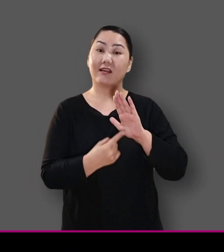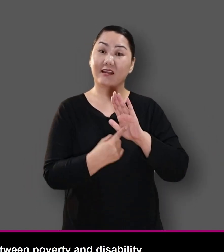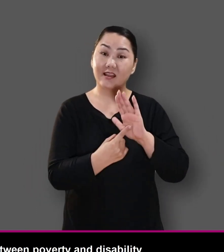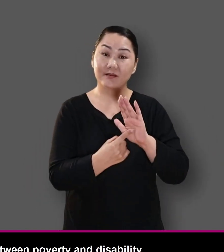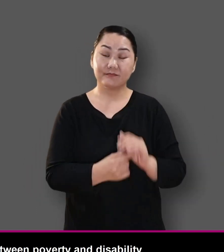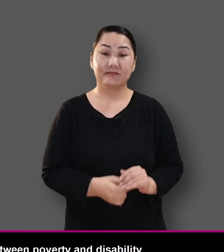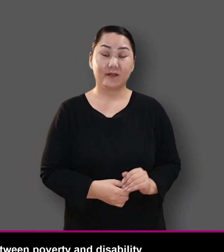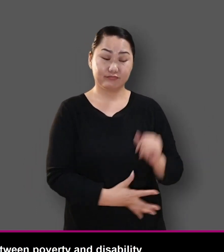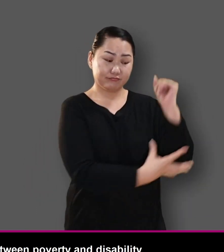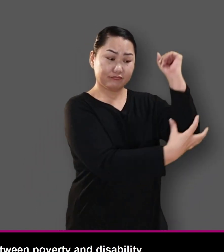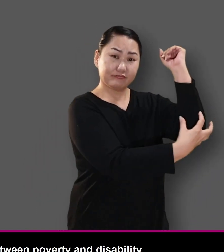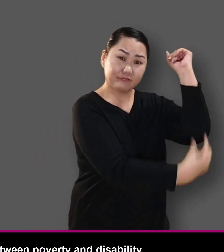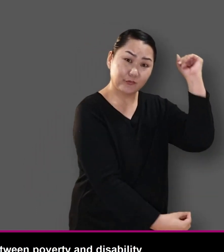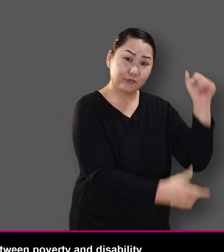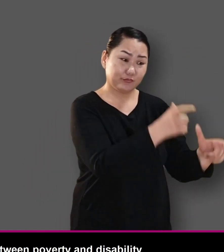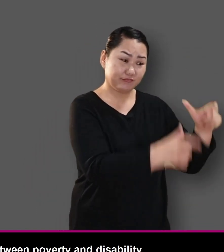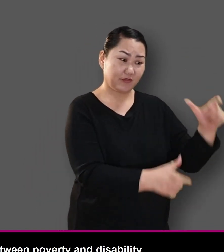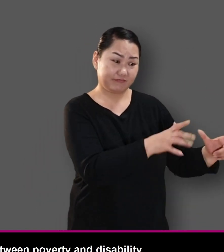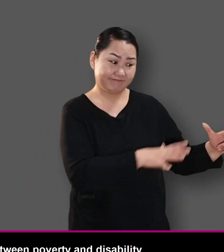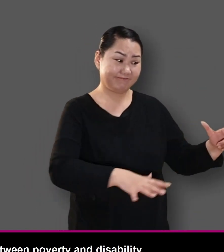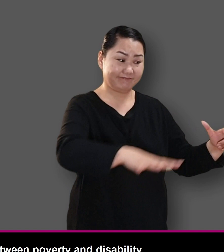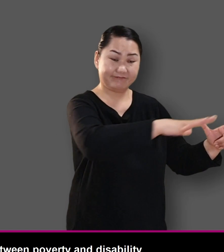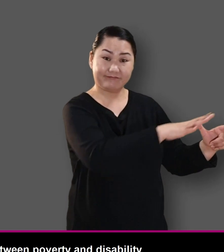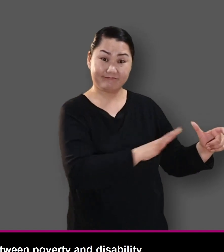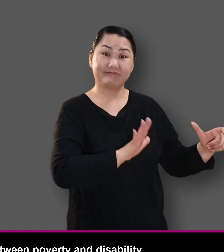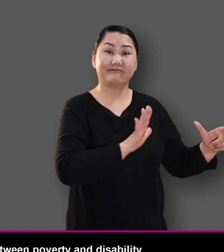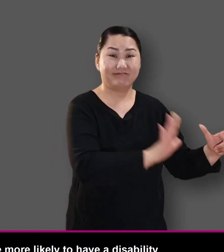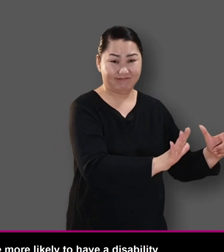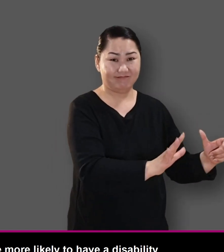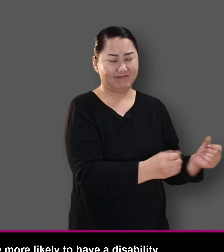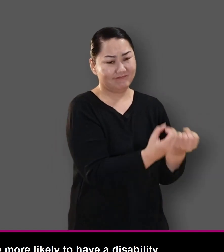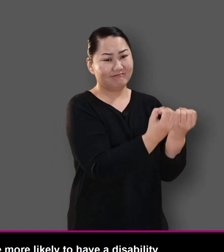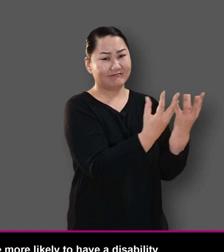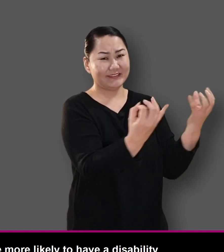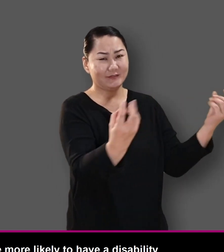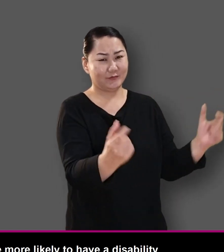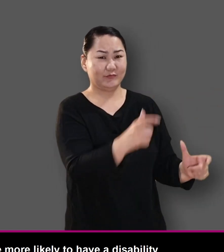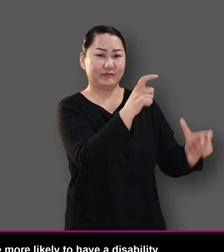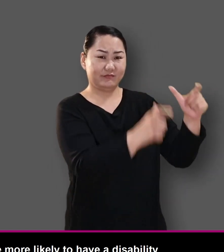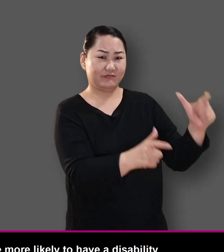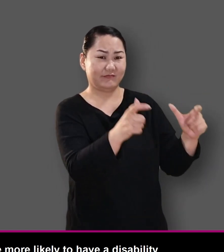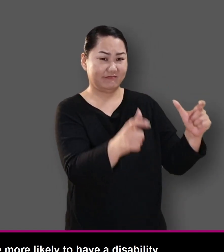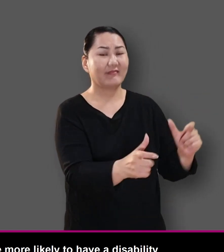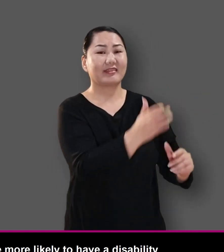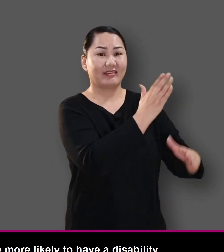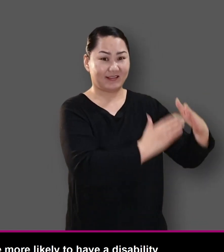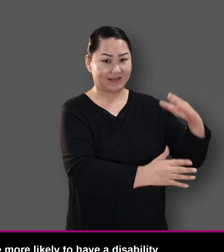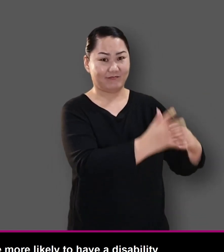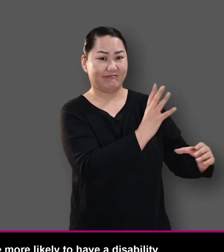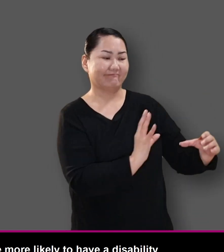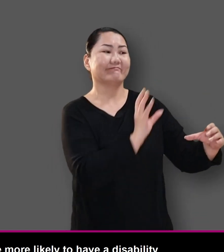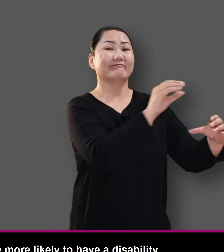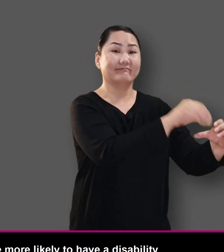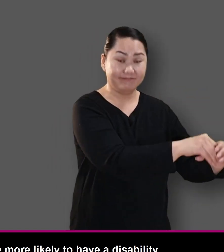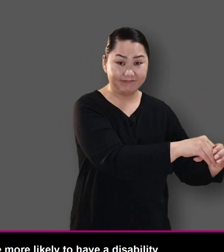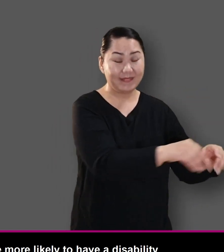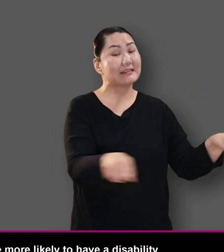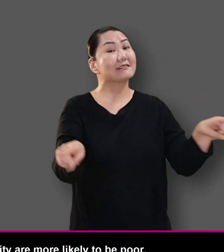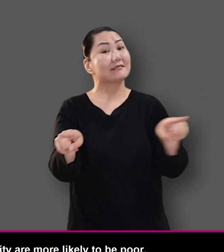There is a clear link between poverty and disability. People who are poor are more likely to have a disability, and people